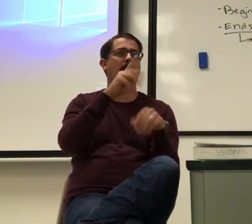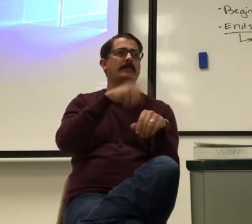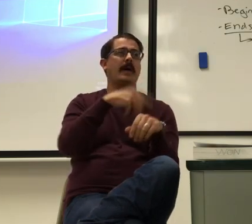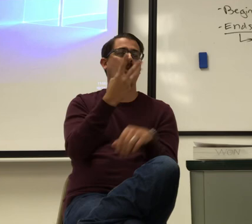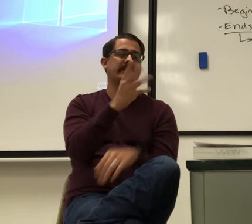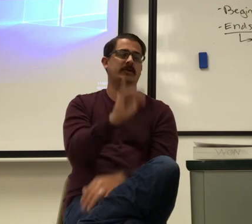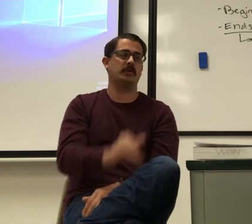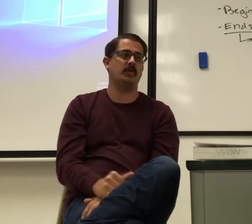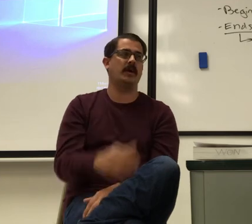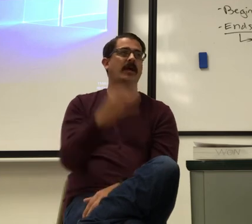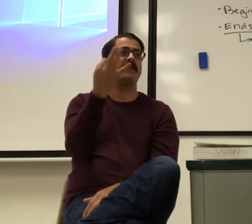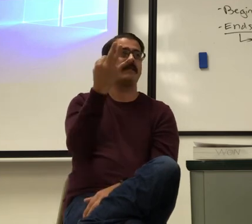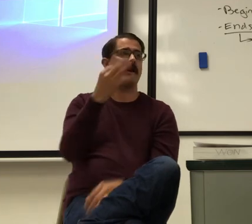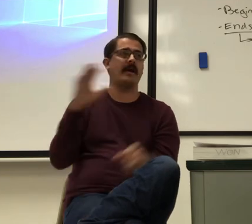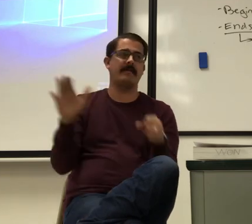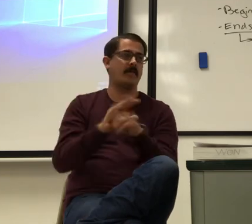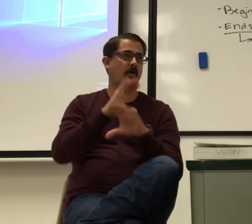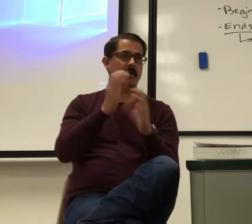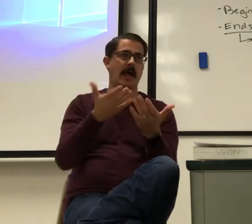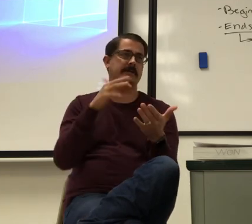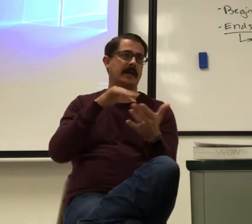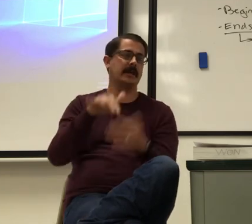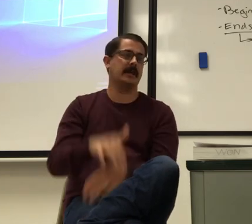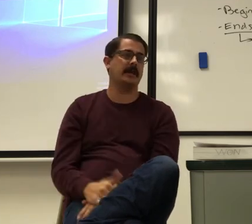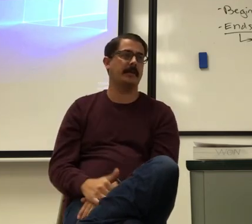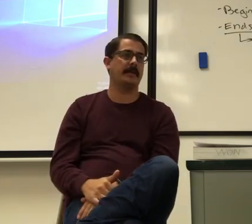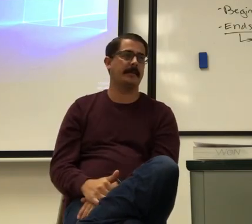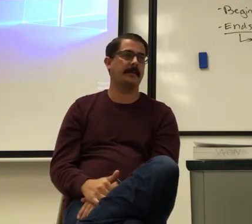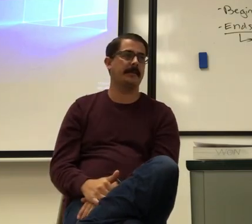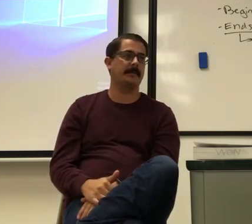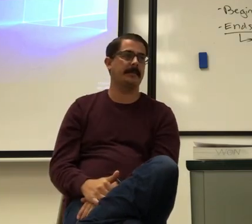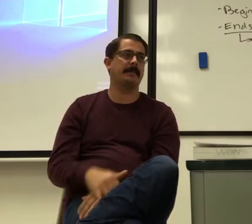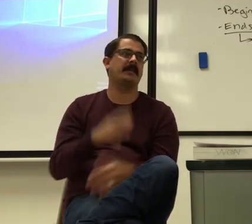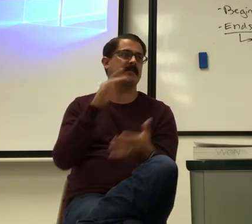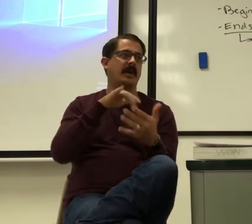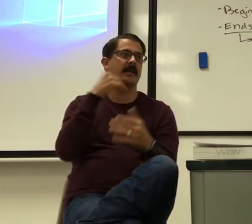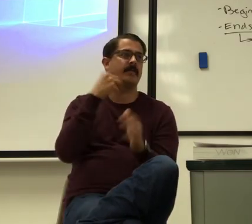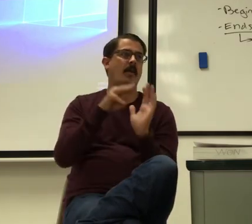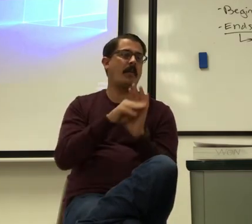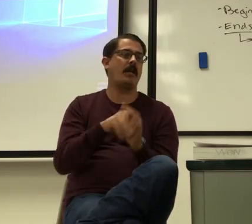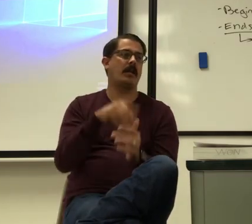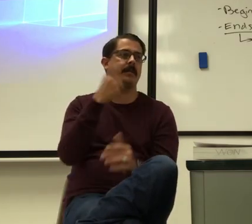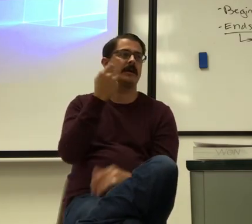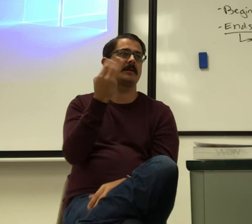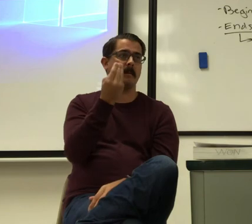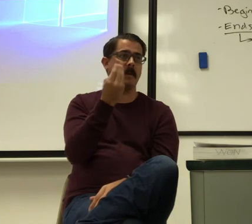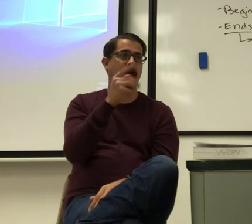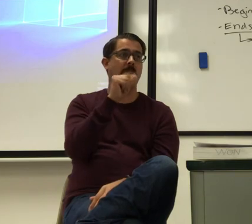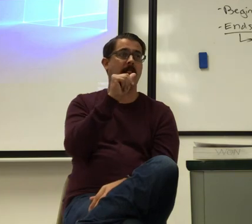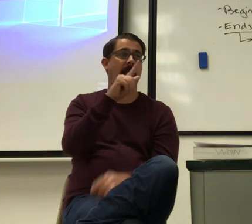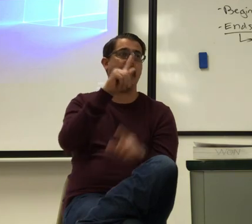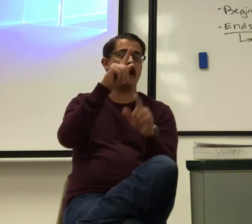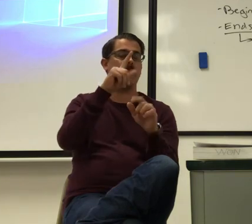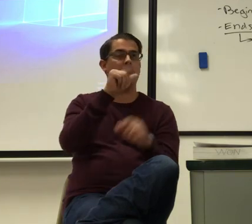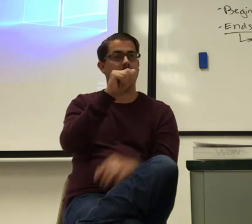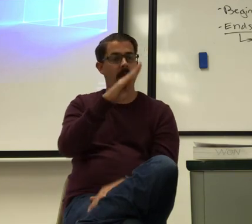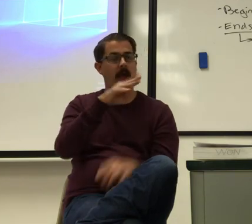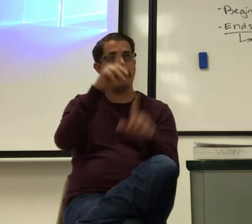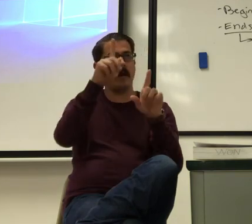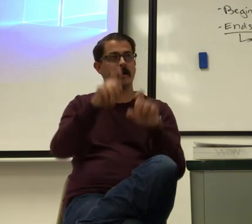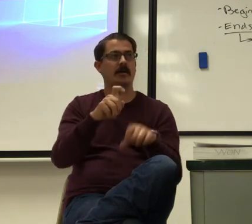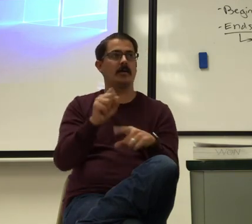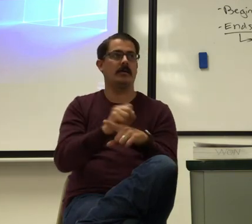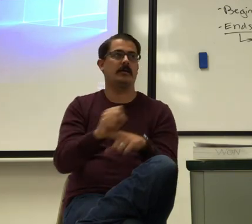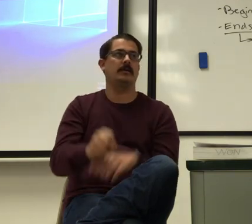Wednesday. And on Friday, I want to give you the entire time just to study for the models, because on Monday's your lab practical. All right, so take a